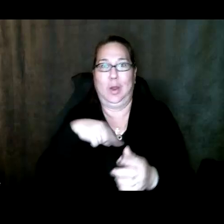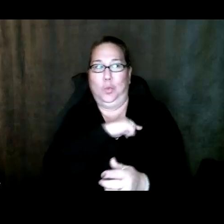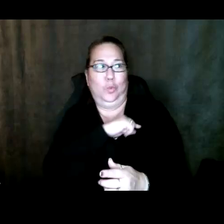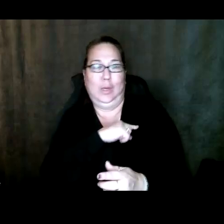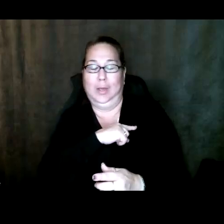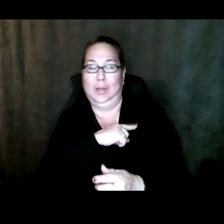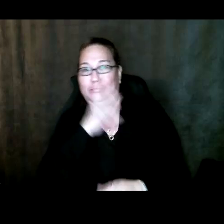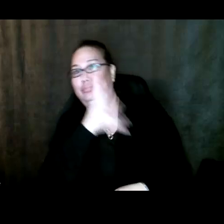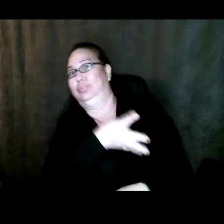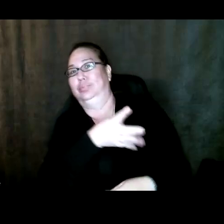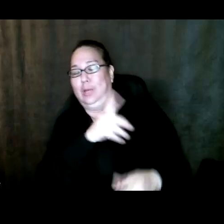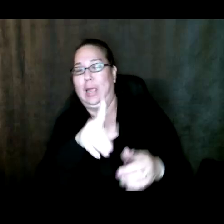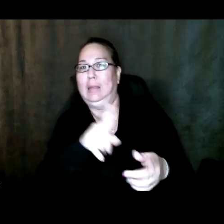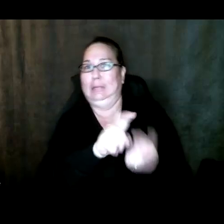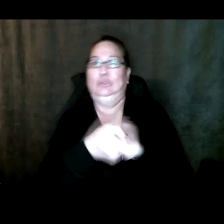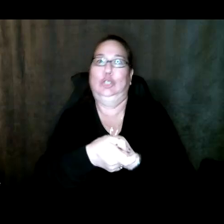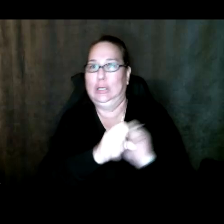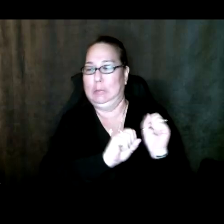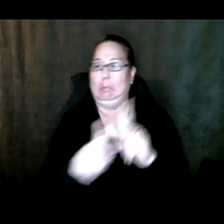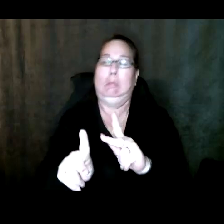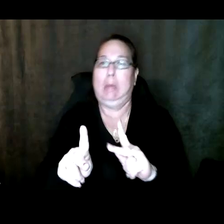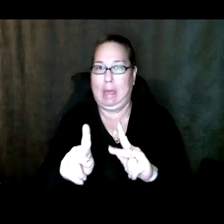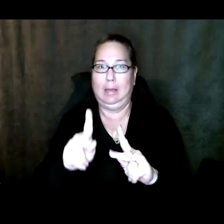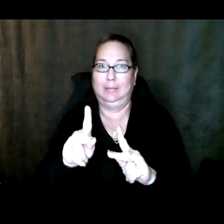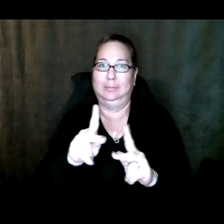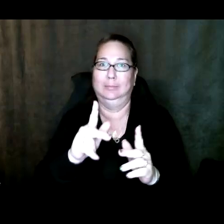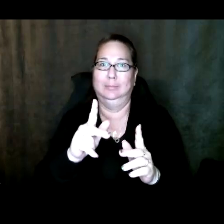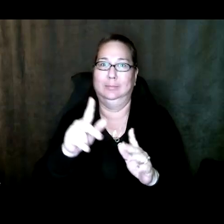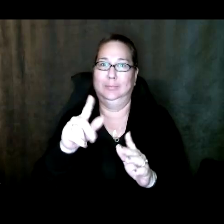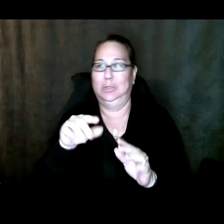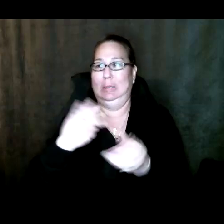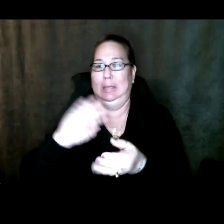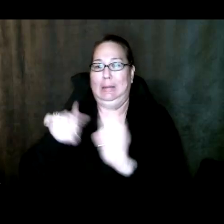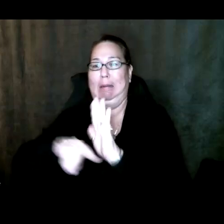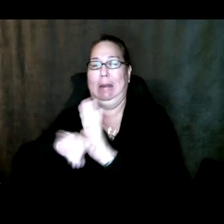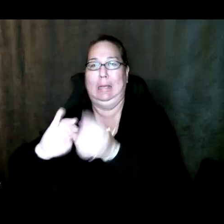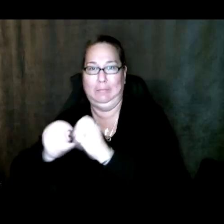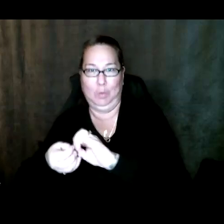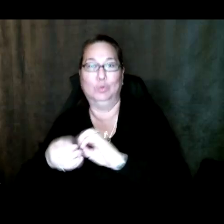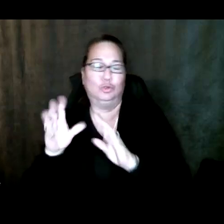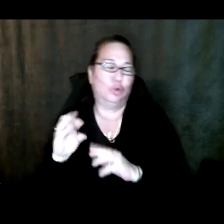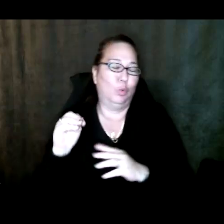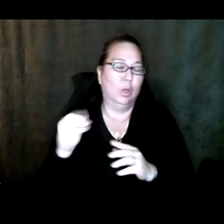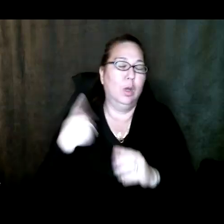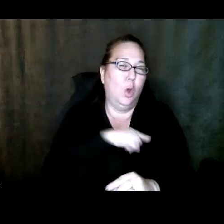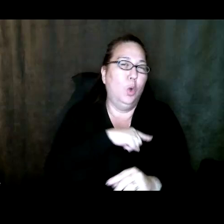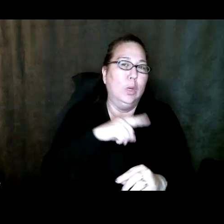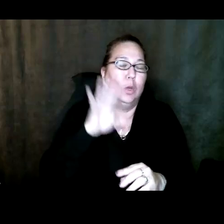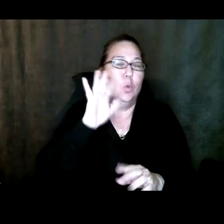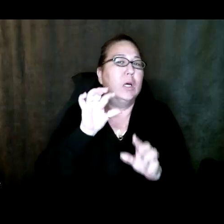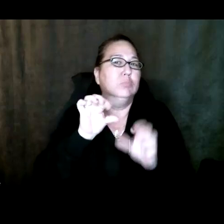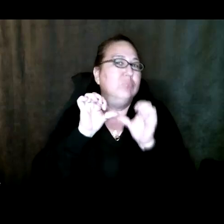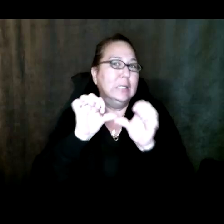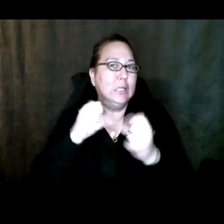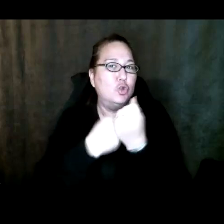at the 23rd percentile, they're not under state oversight, but we're trying to continue supporting them.